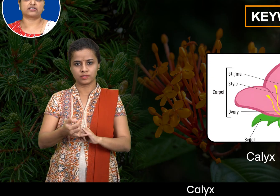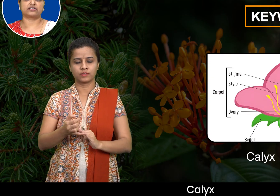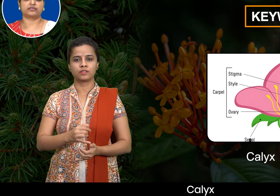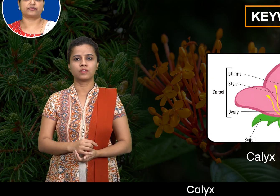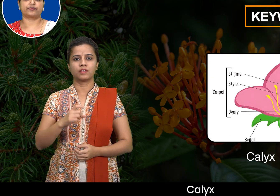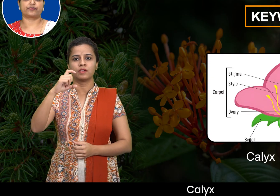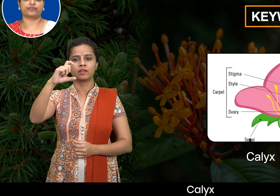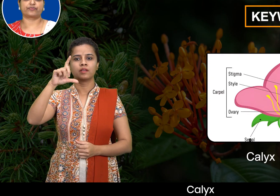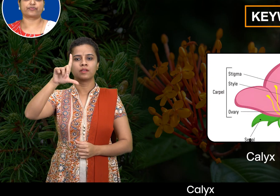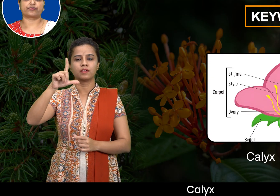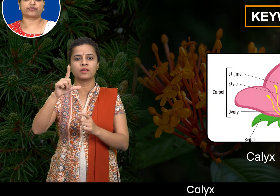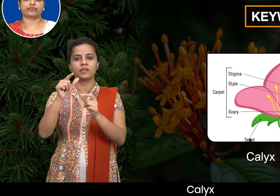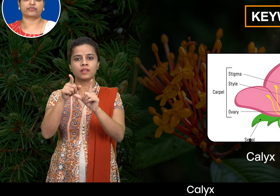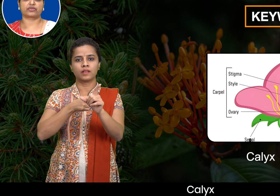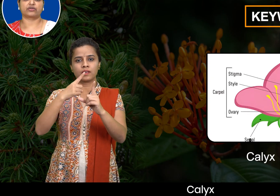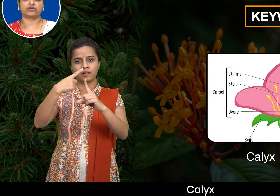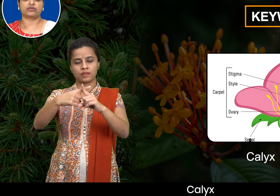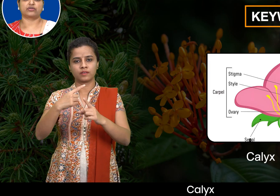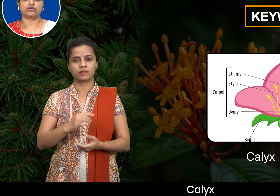calyx,